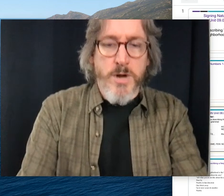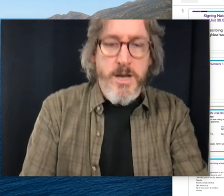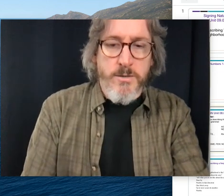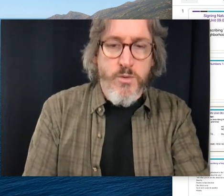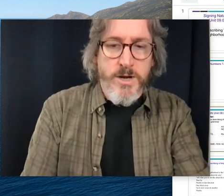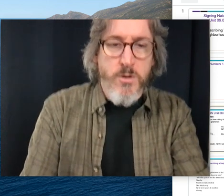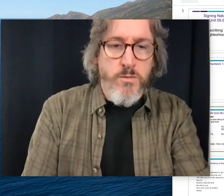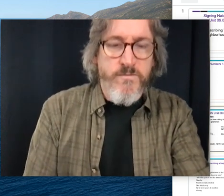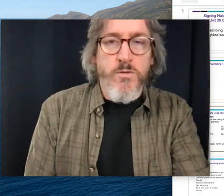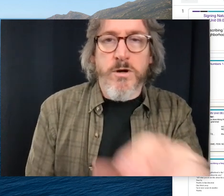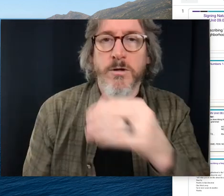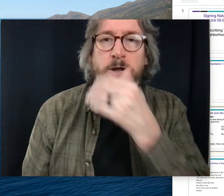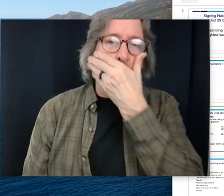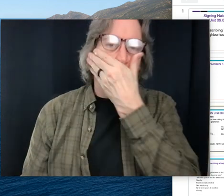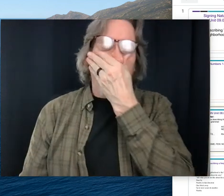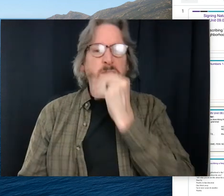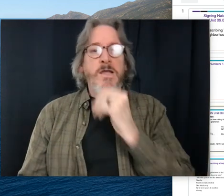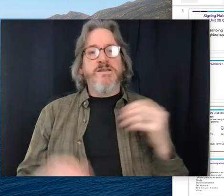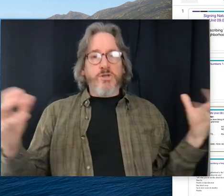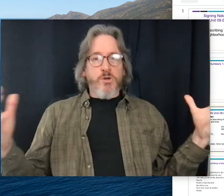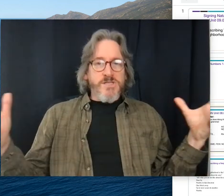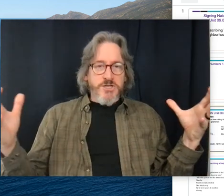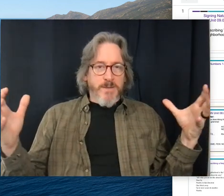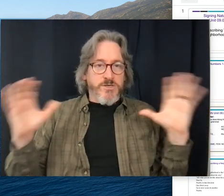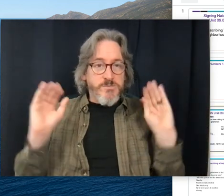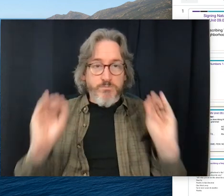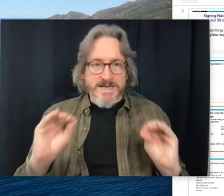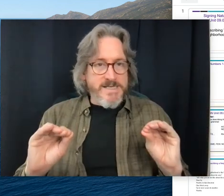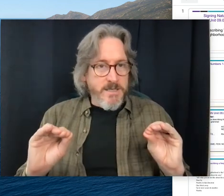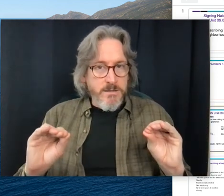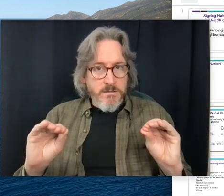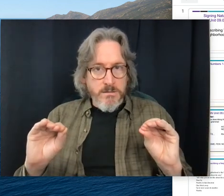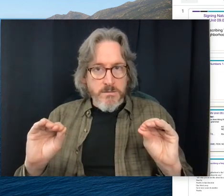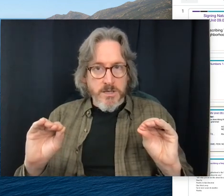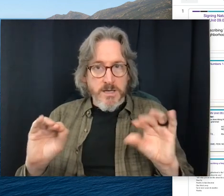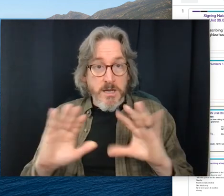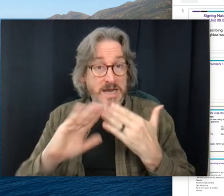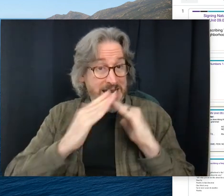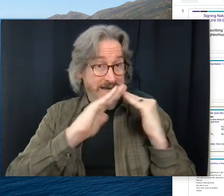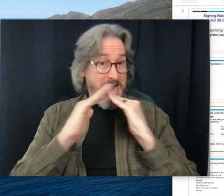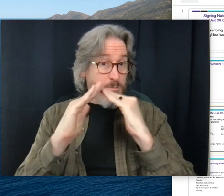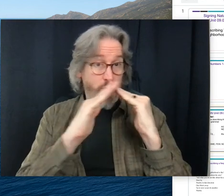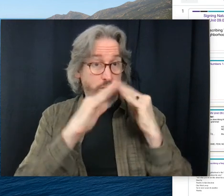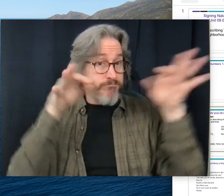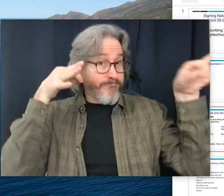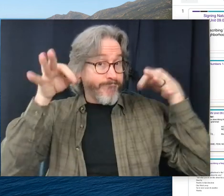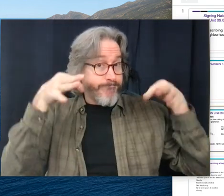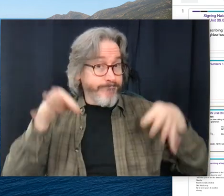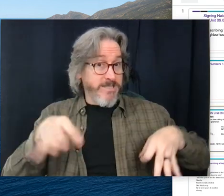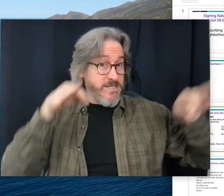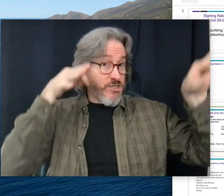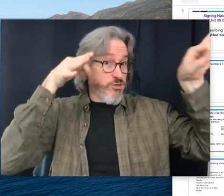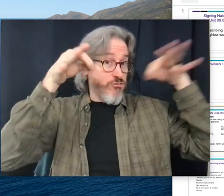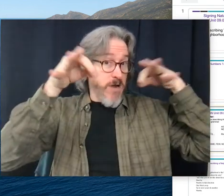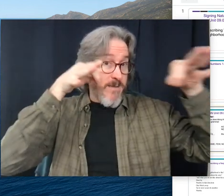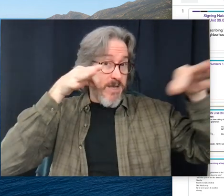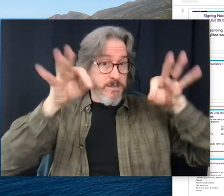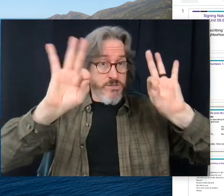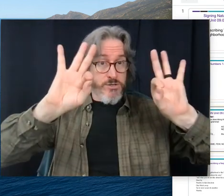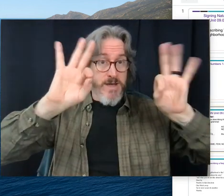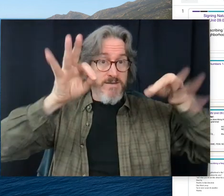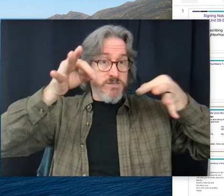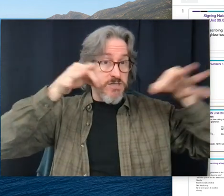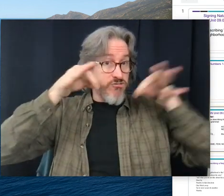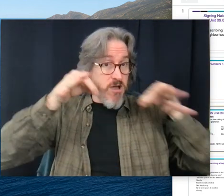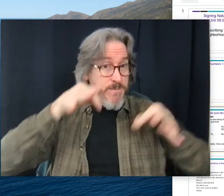oh 9.04. Okay. The goals of the chapter is practicing the neighborhood describing,